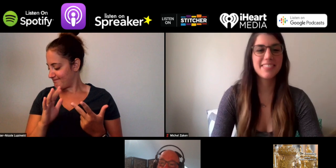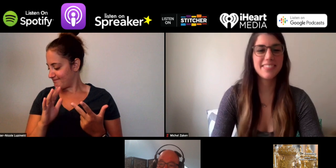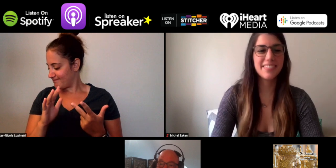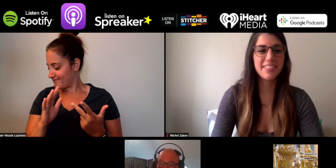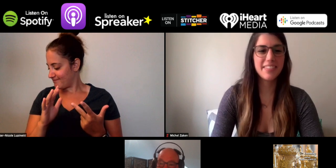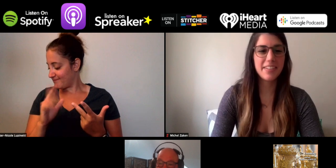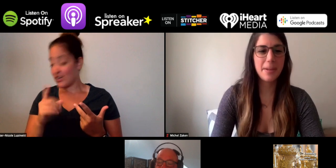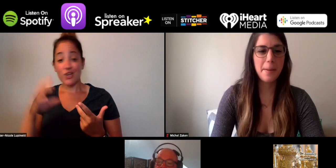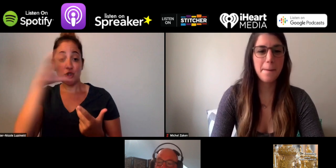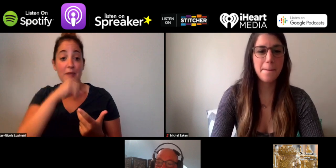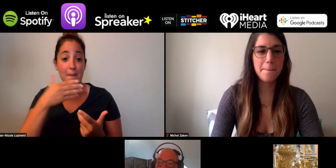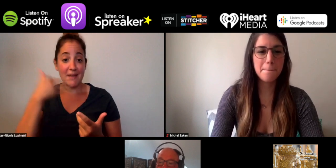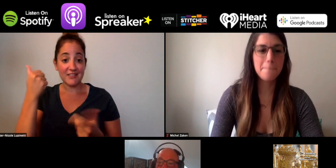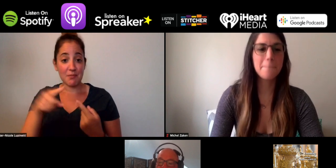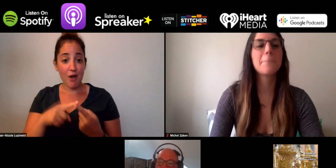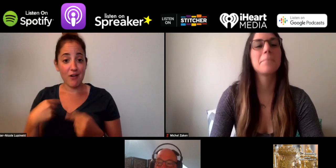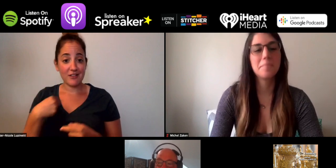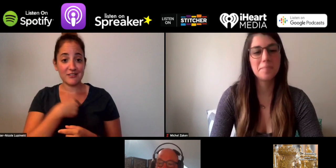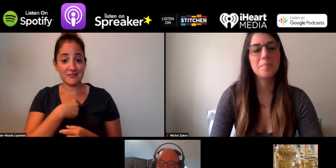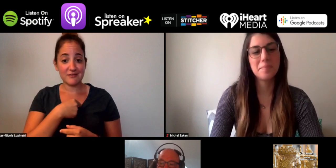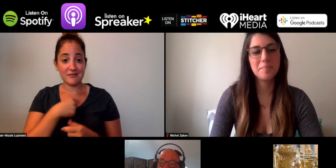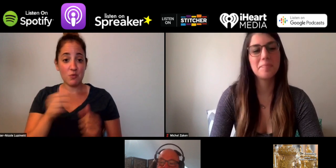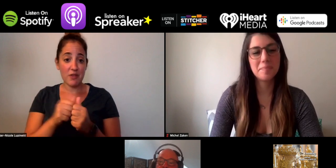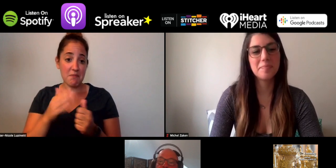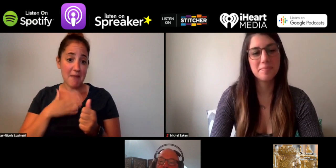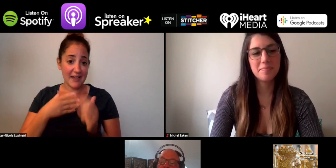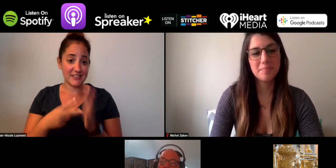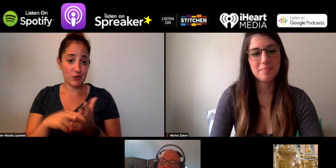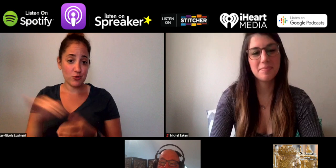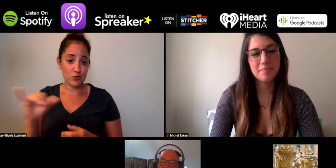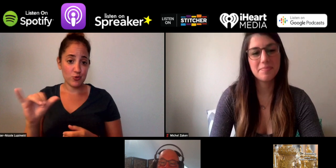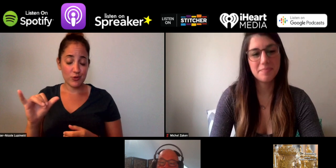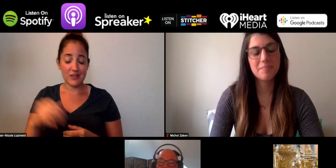Assuming the best in my intentions.